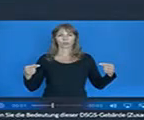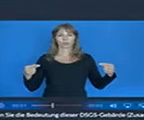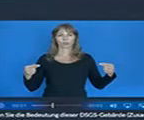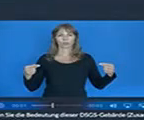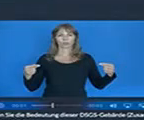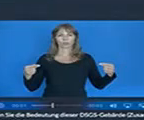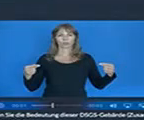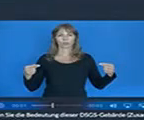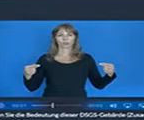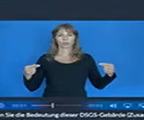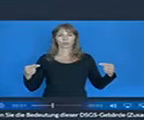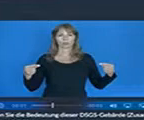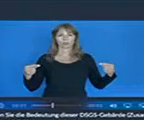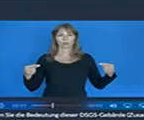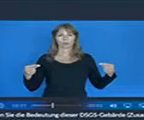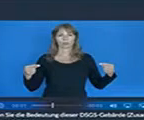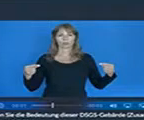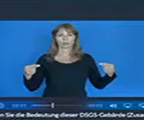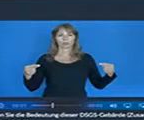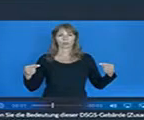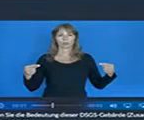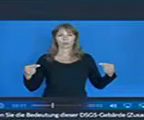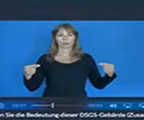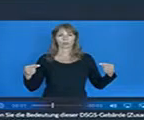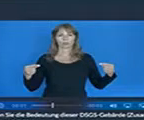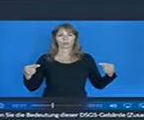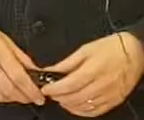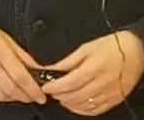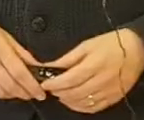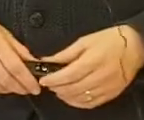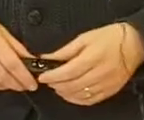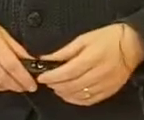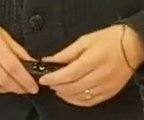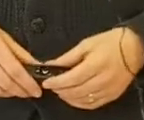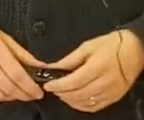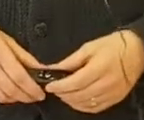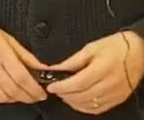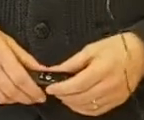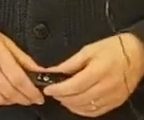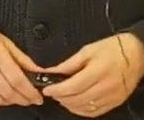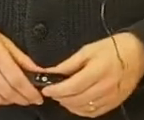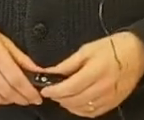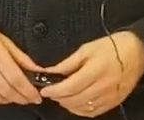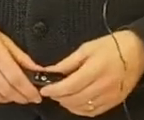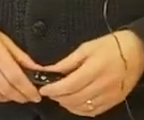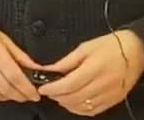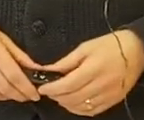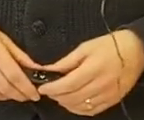test that can be used in classroom or also for other purposes. Thanks a lot for your attention.